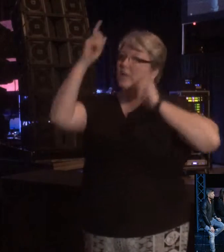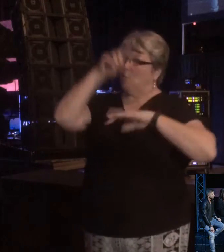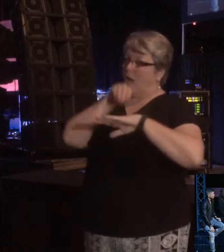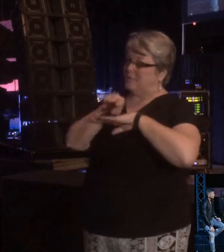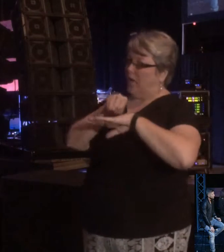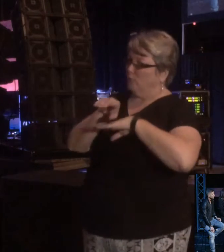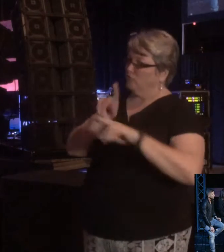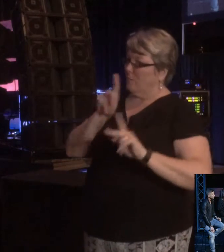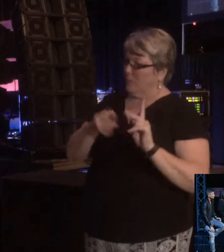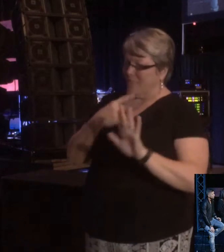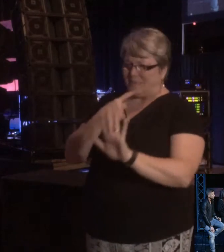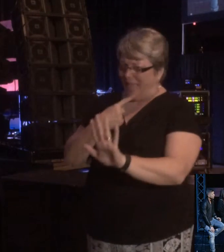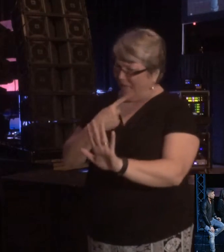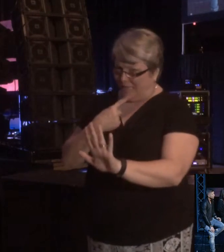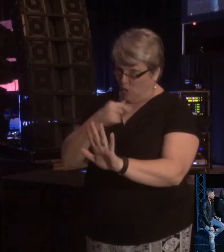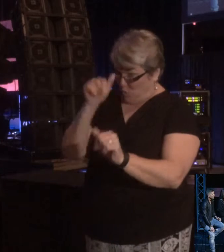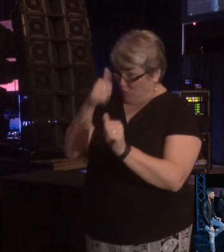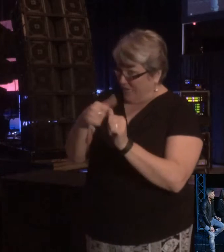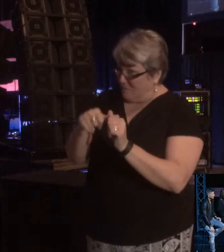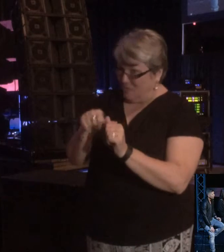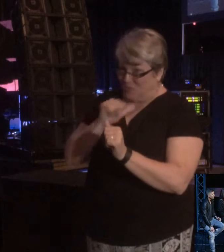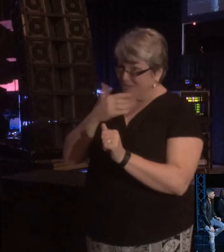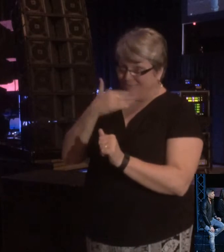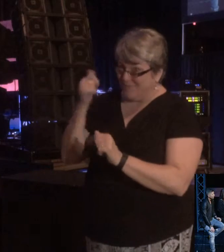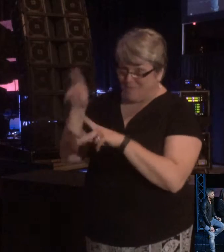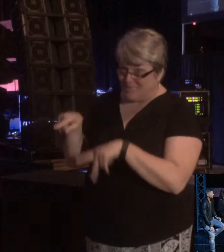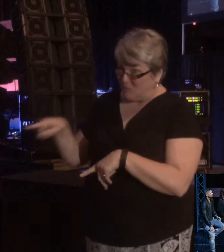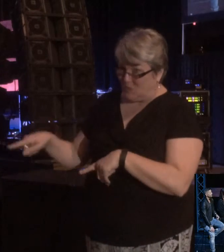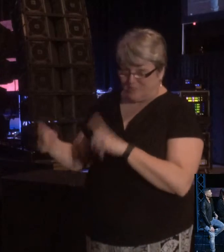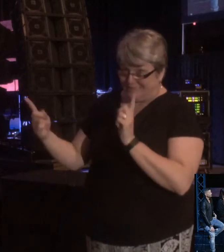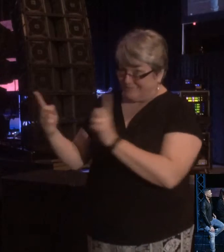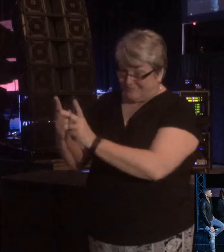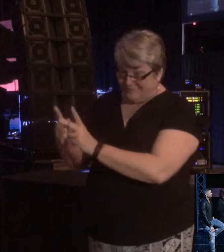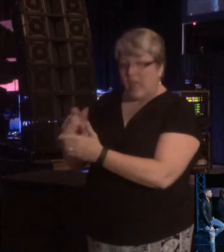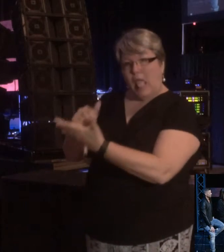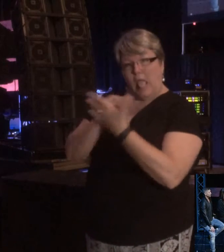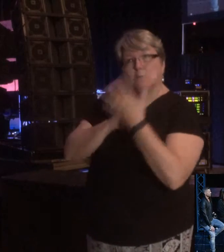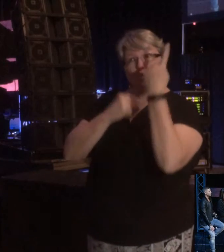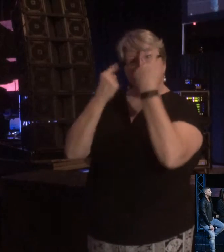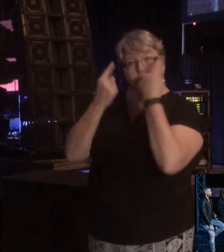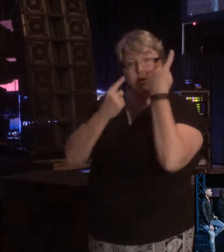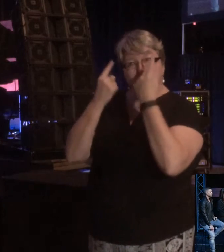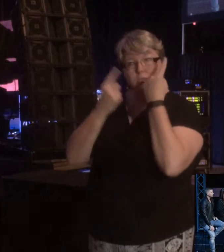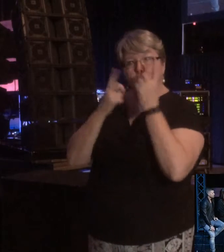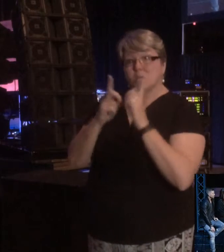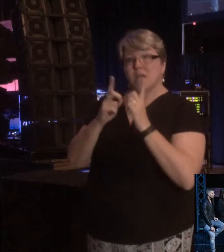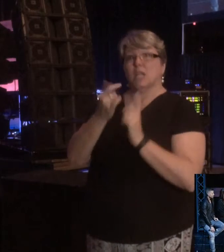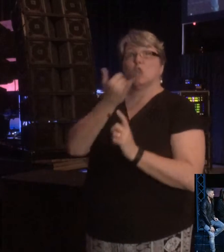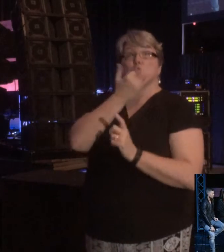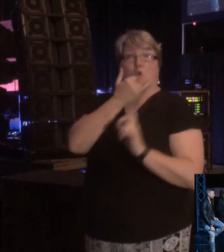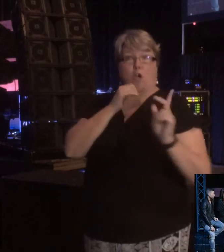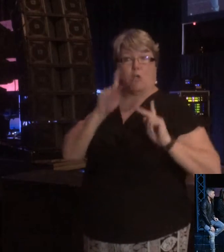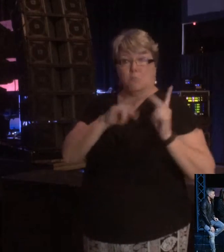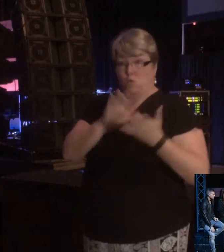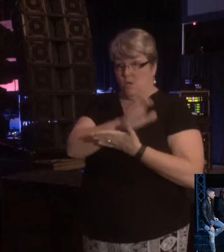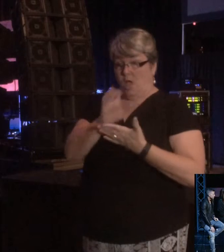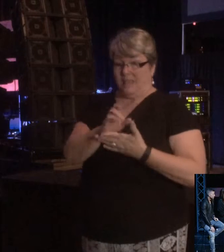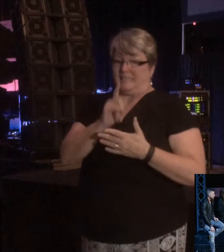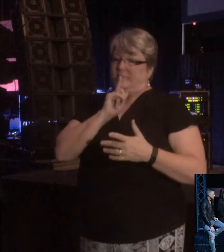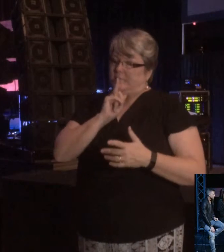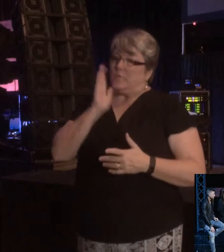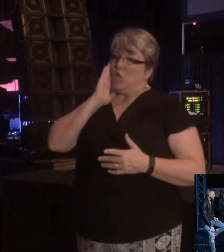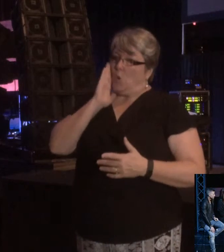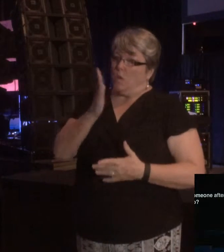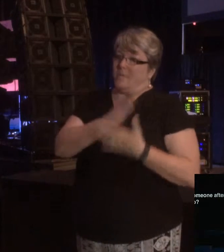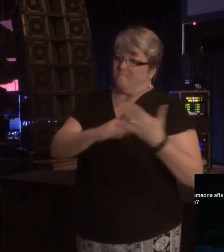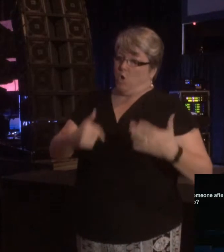so in the beginning, our first breakup, there also was a completely different maturity level. And so